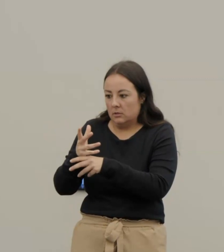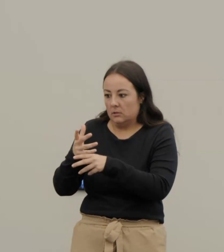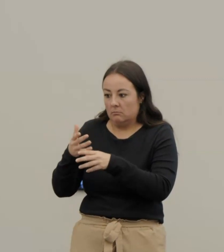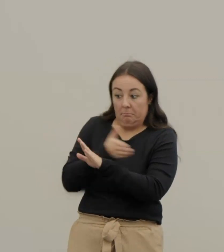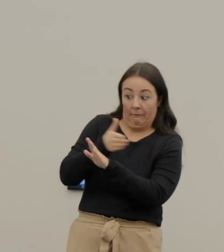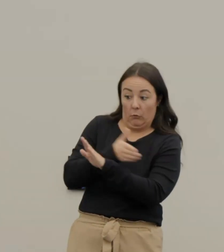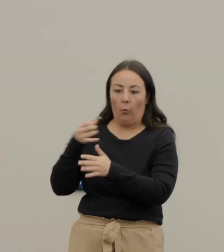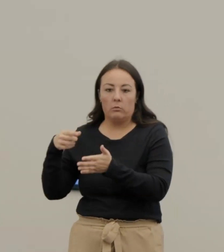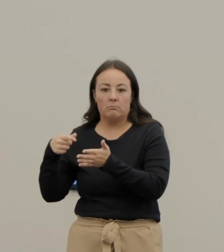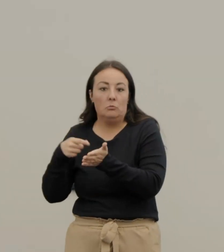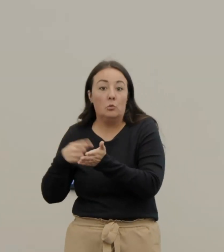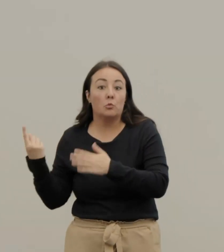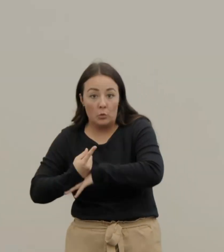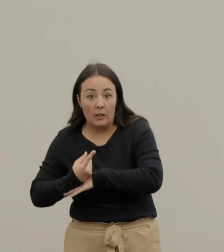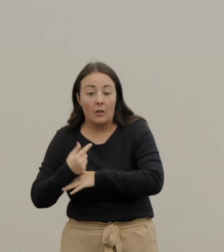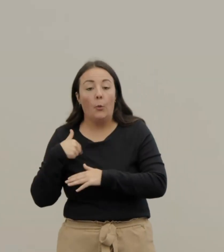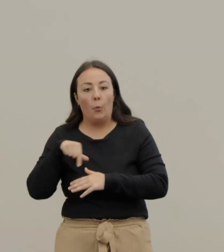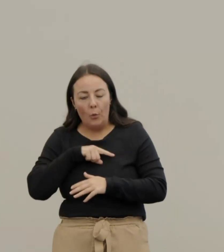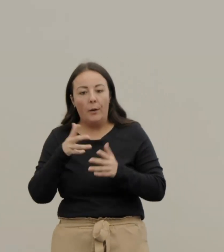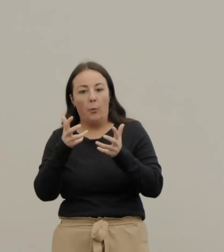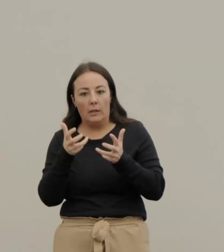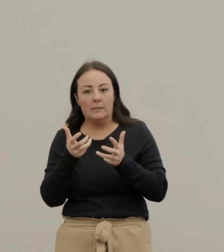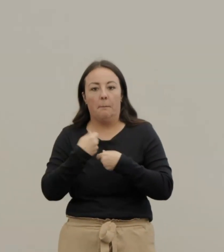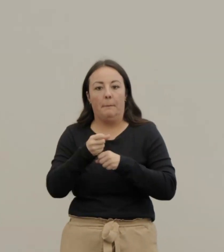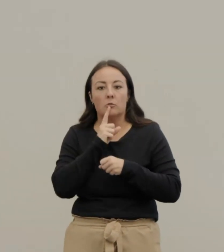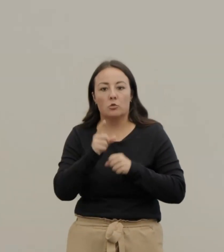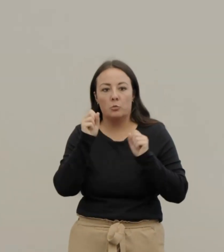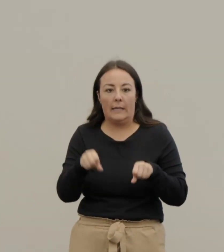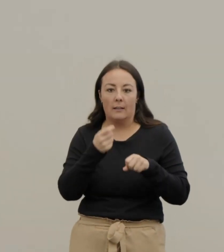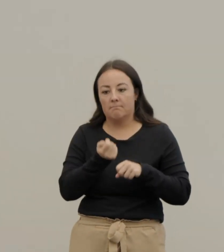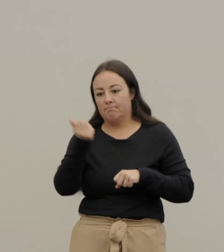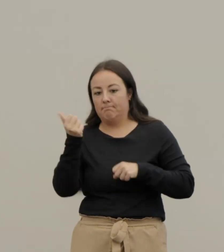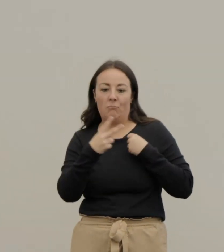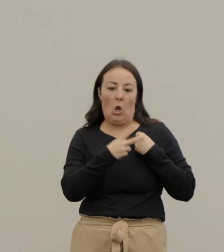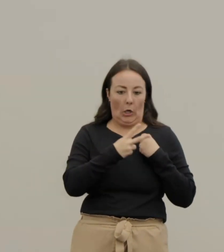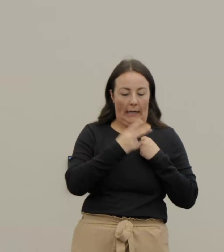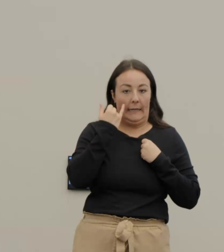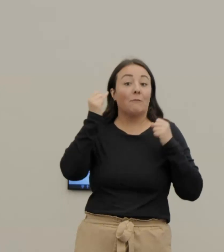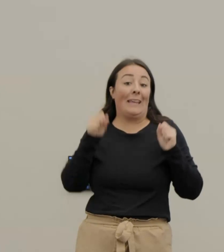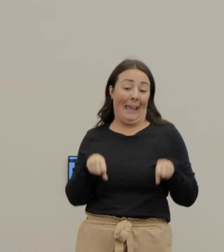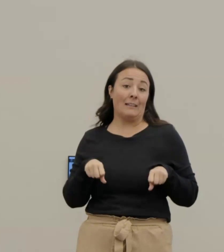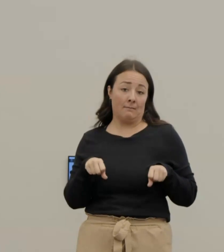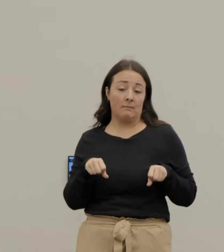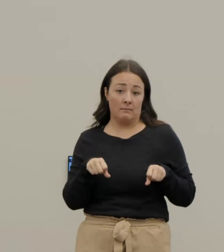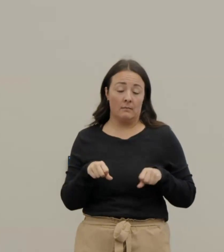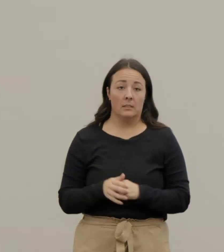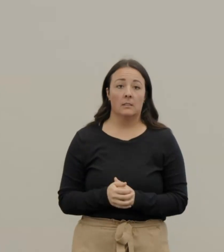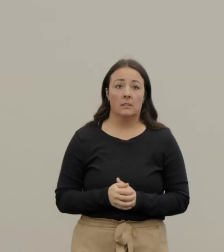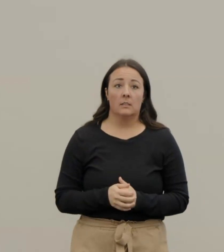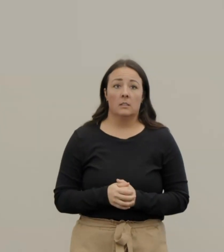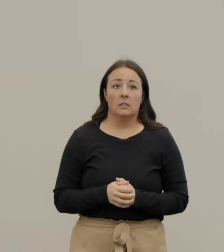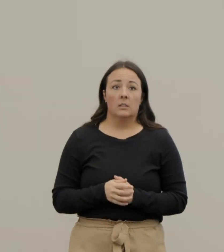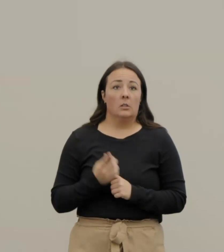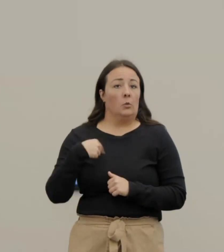we want to shave off this archive if we can, right? Because again, we don't